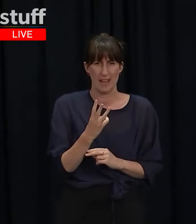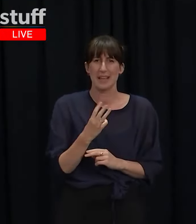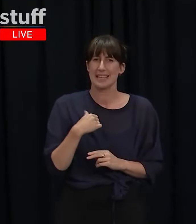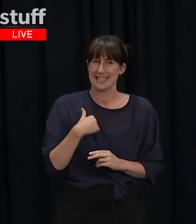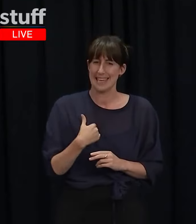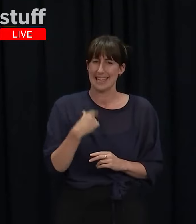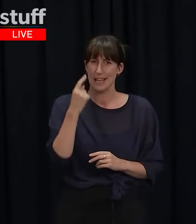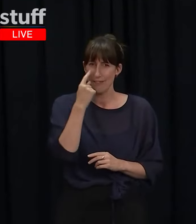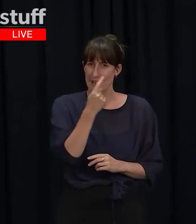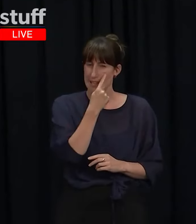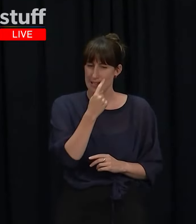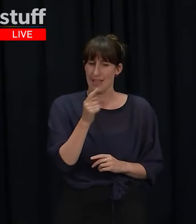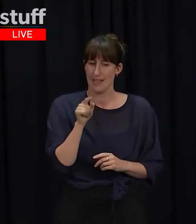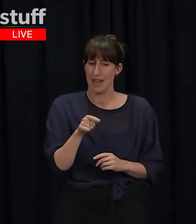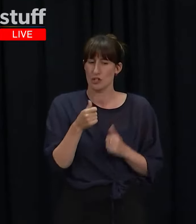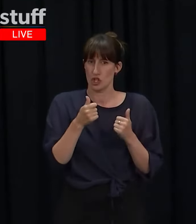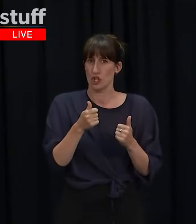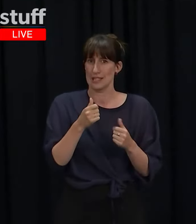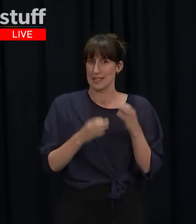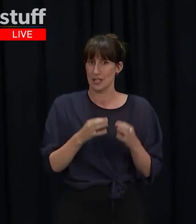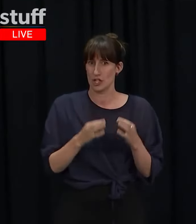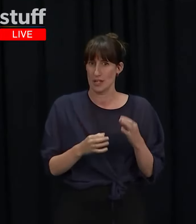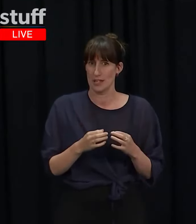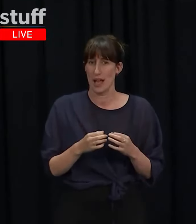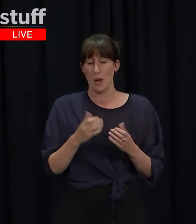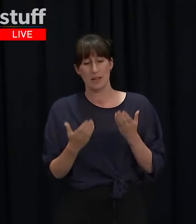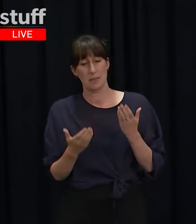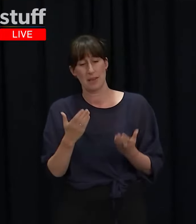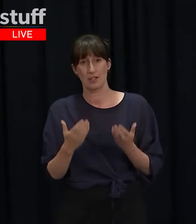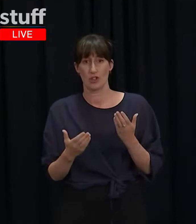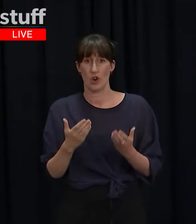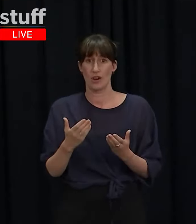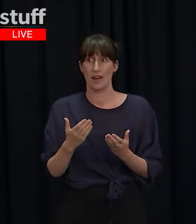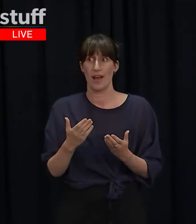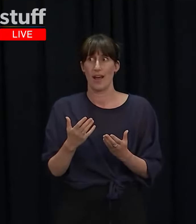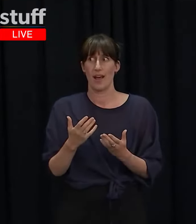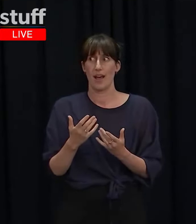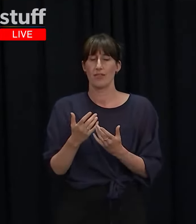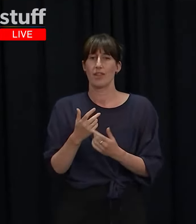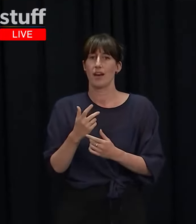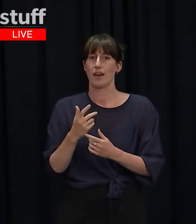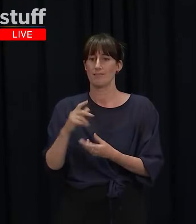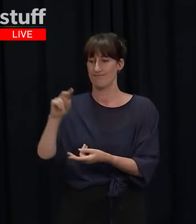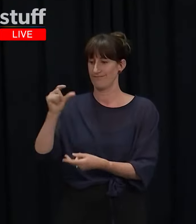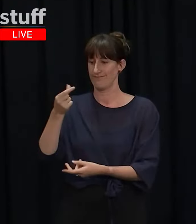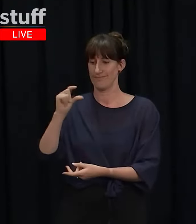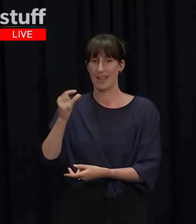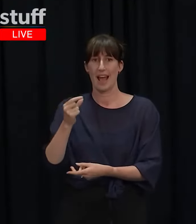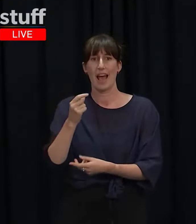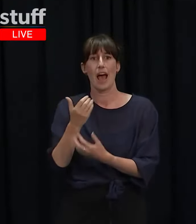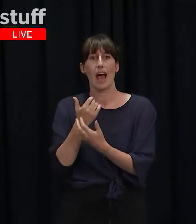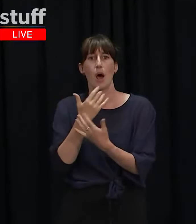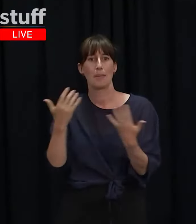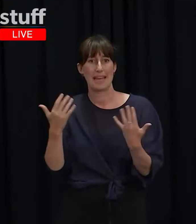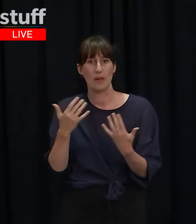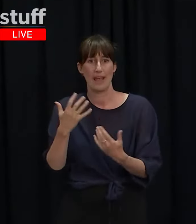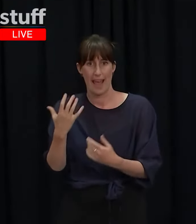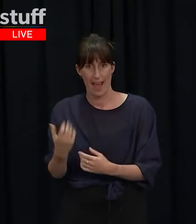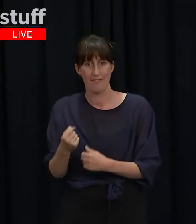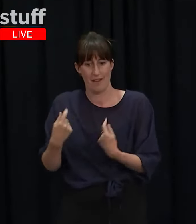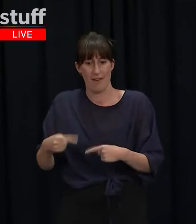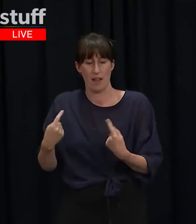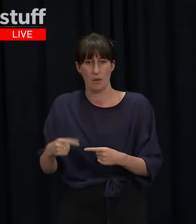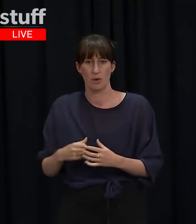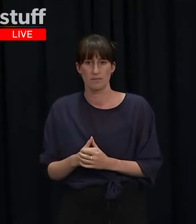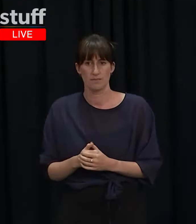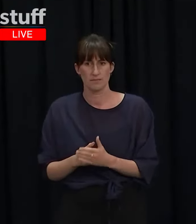and capacity in the system as well. Just on that move, can you provide us with a bit of a time frame as to when you ask them and when you can expect their advice